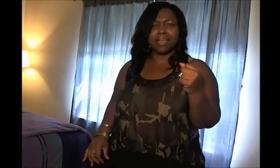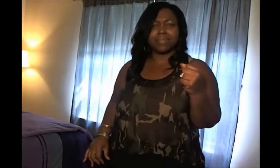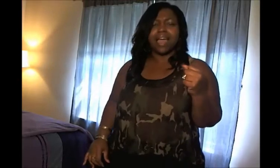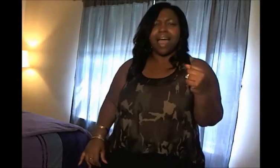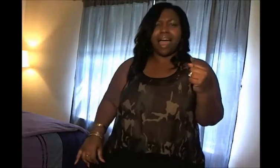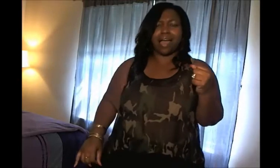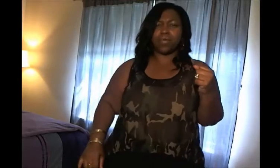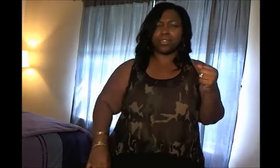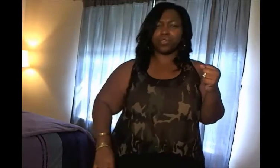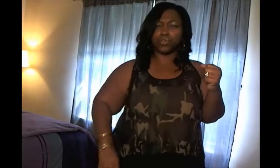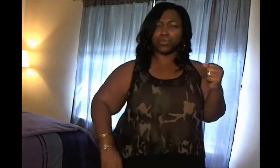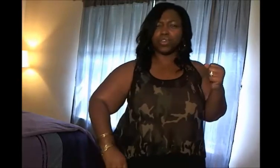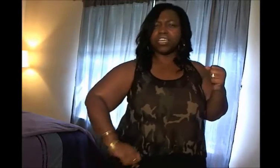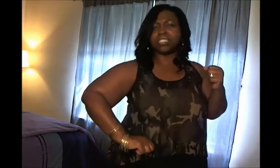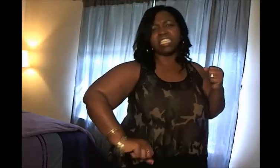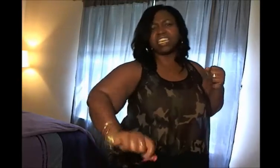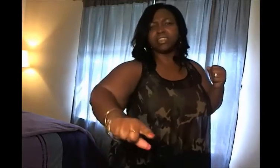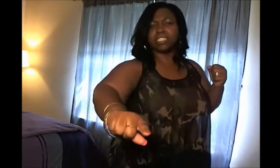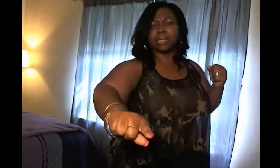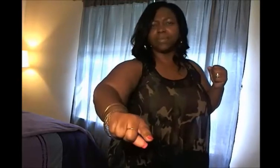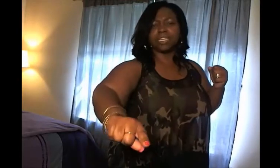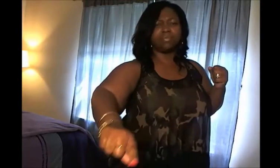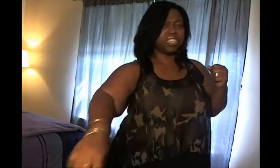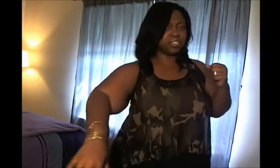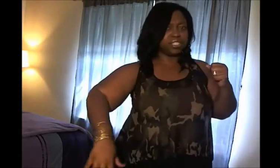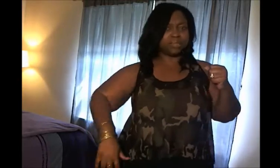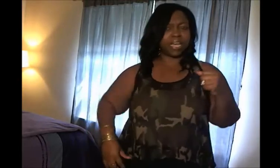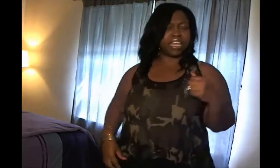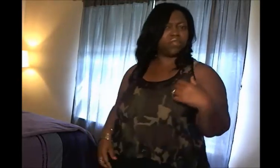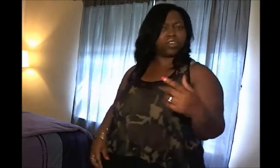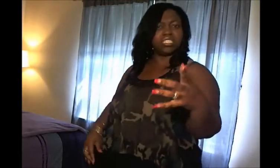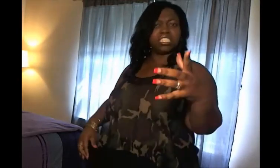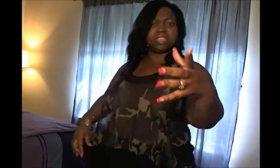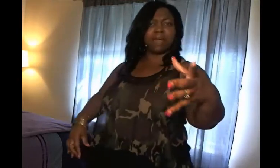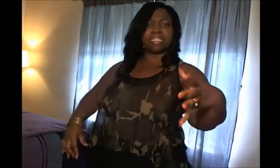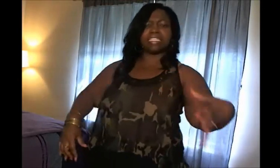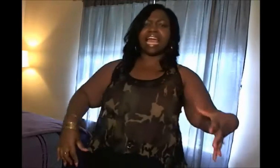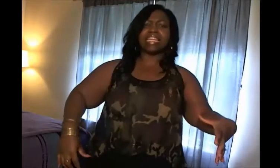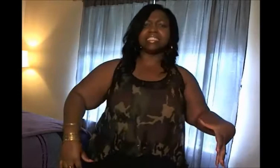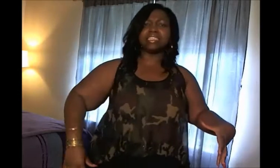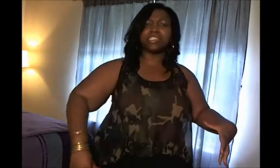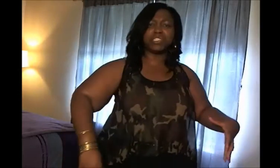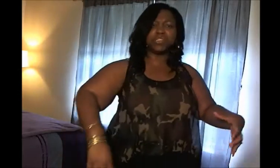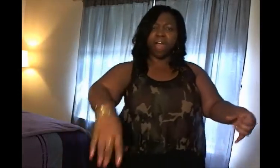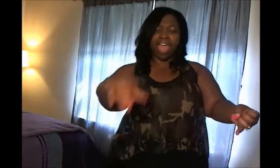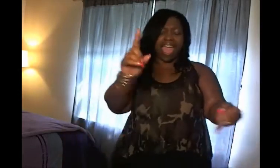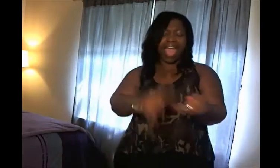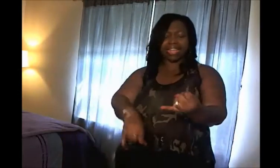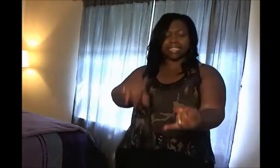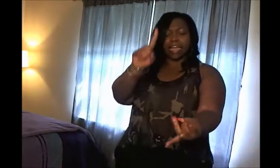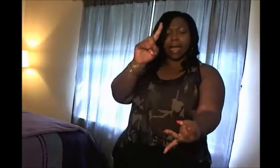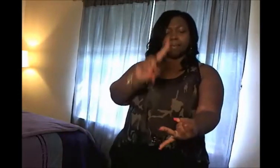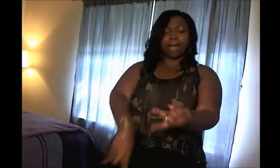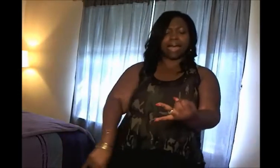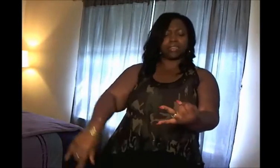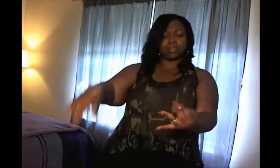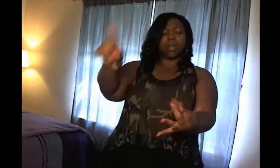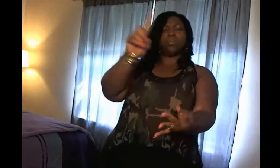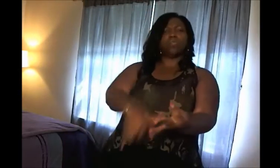sometimes. I want to sing a little something, let you see my diversity, my talents, because you know I act, model,